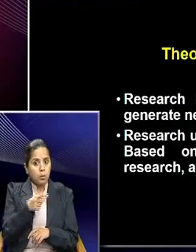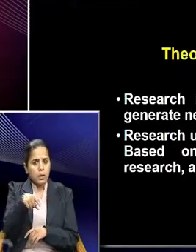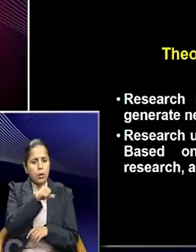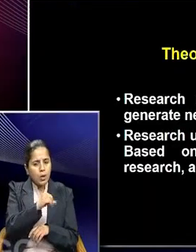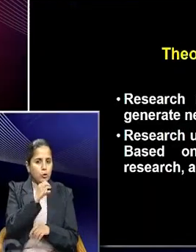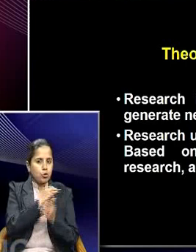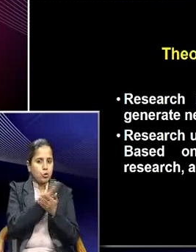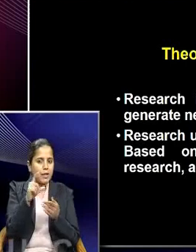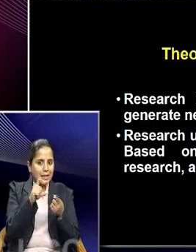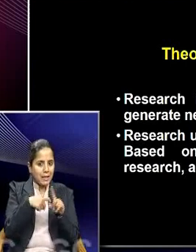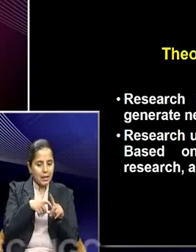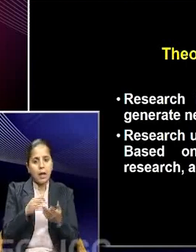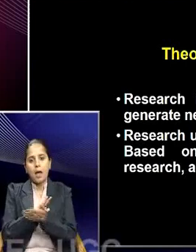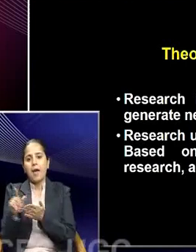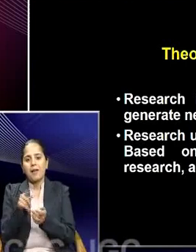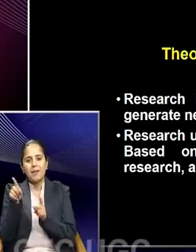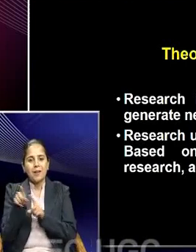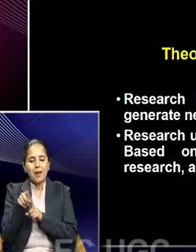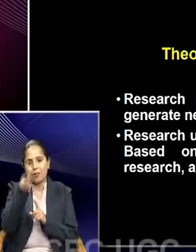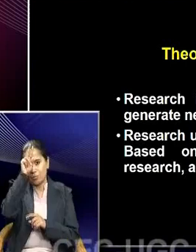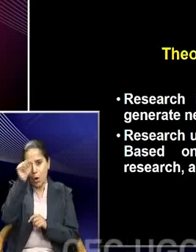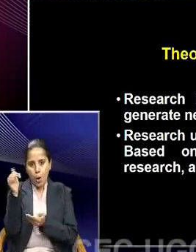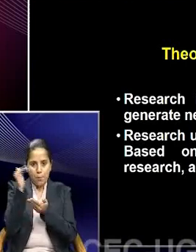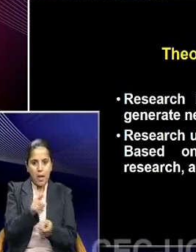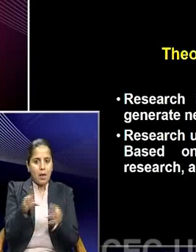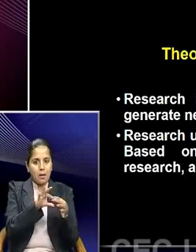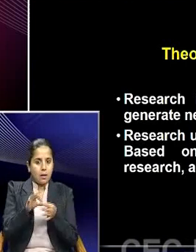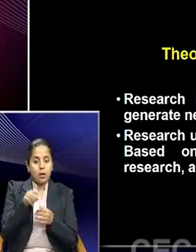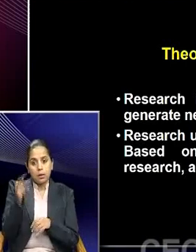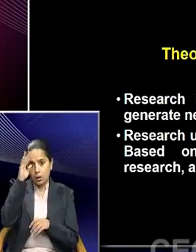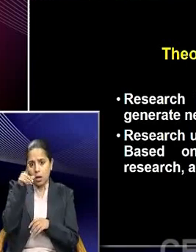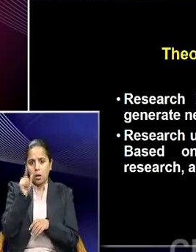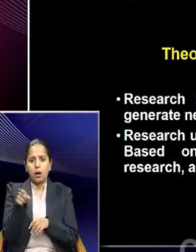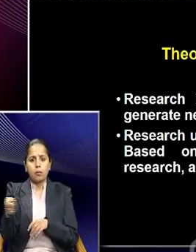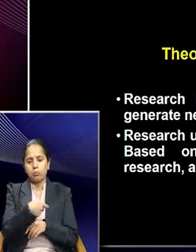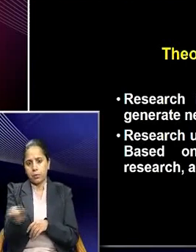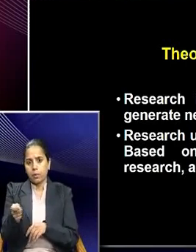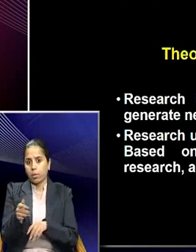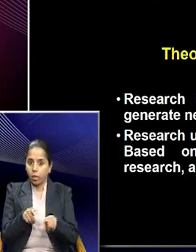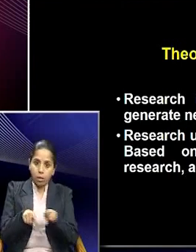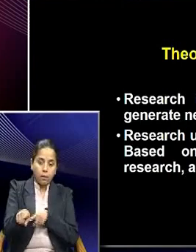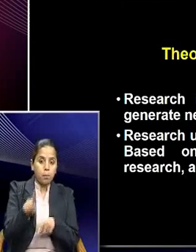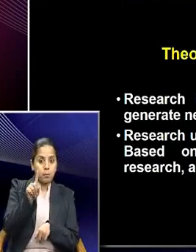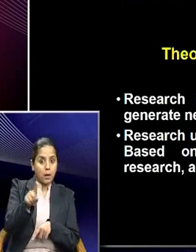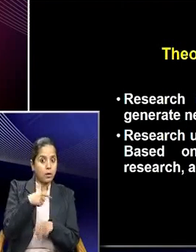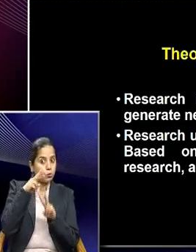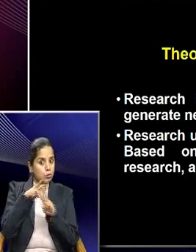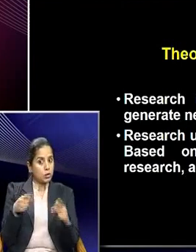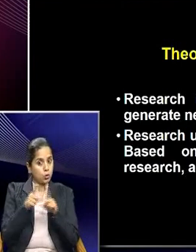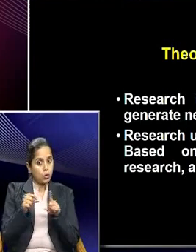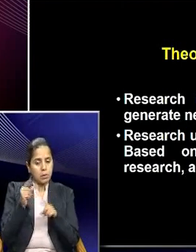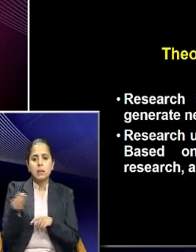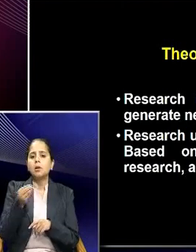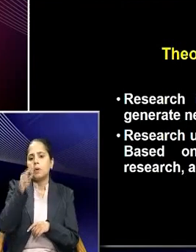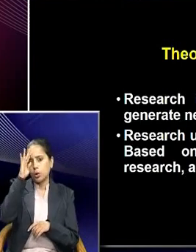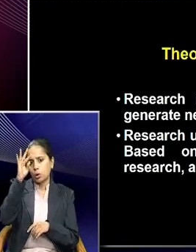relation. It kind of precedes theories, but to do research, we need certain